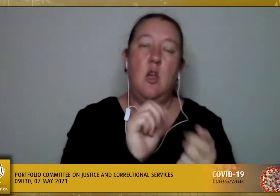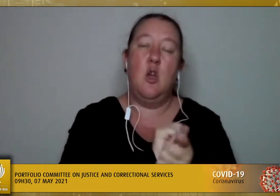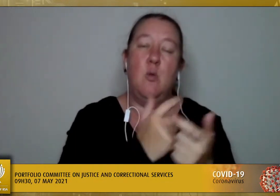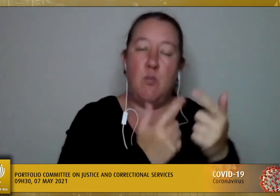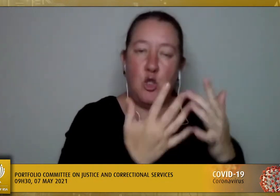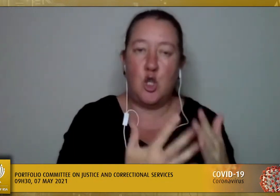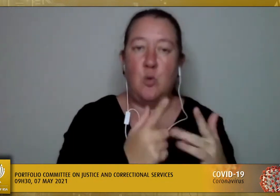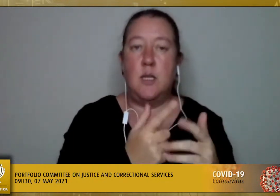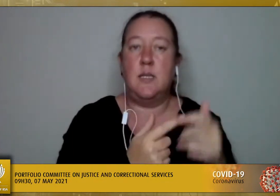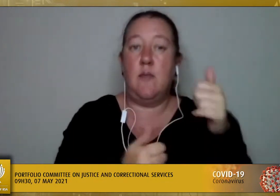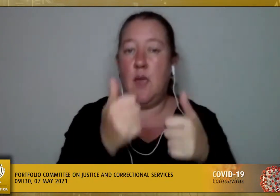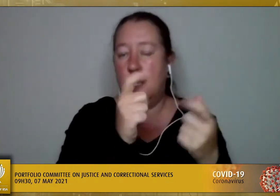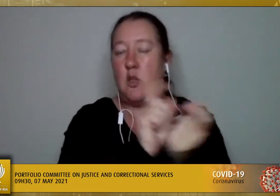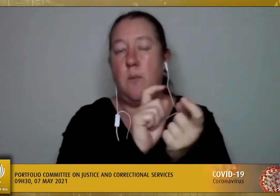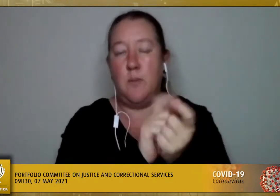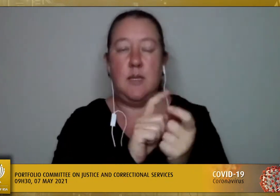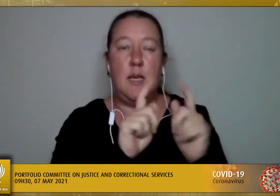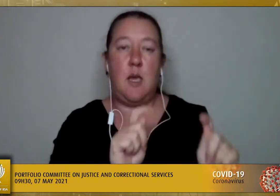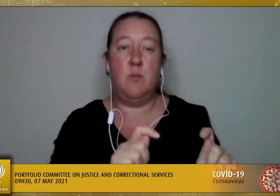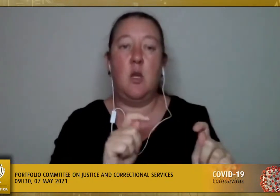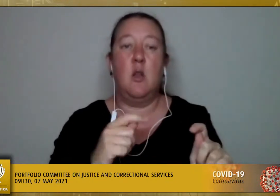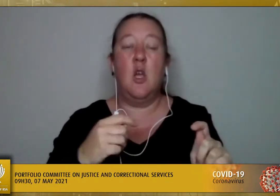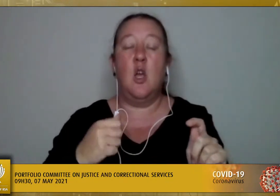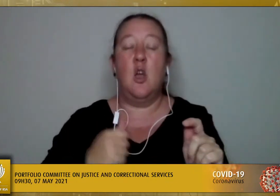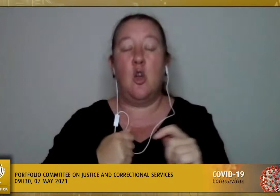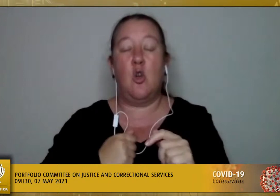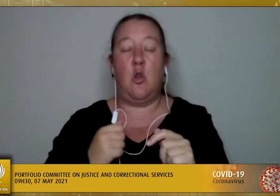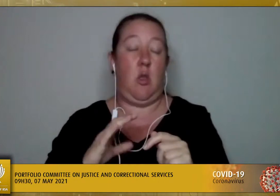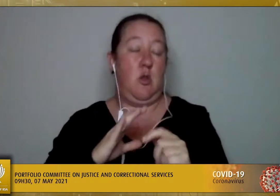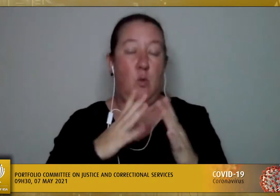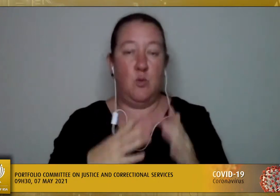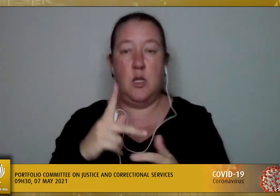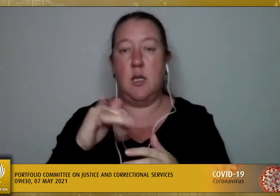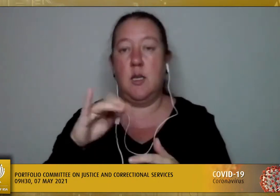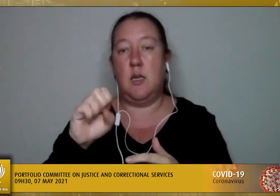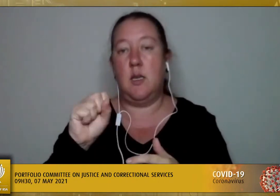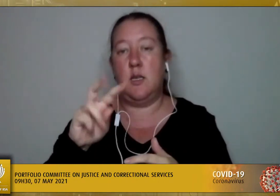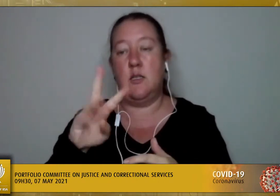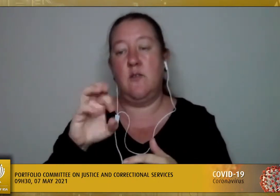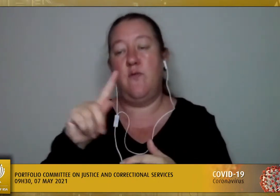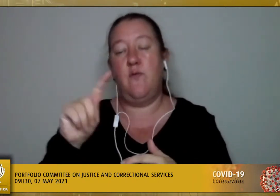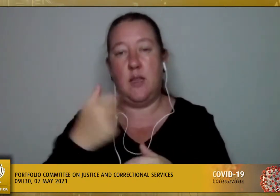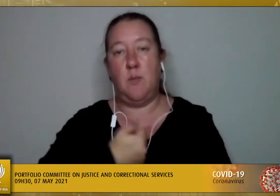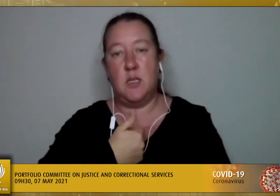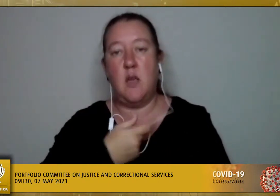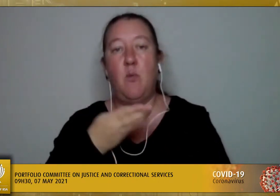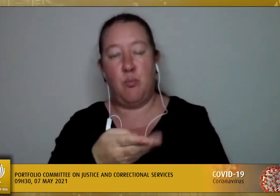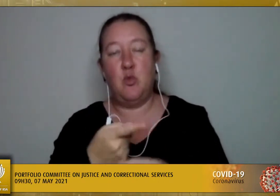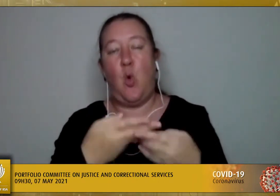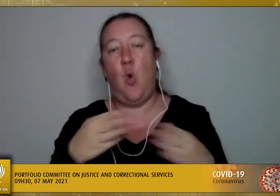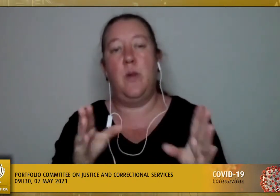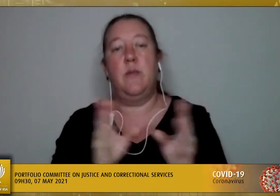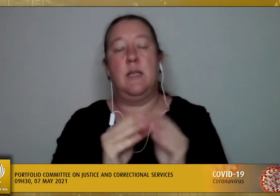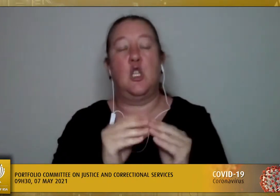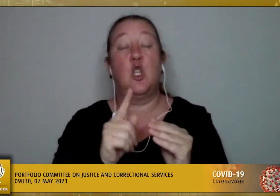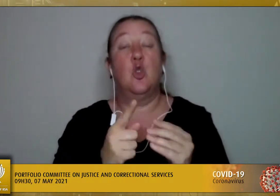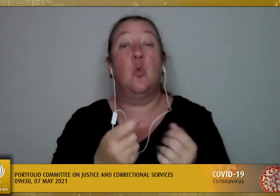heads are meeting in Cape Town uh commissioner kismeter and myself will be there to open the session just to give an indication of the really